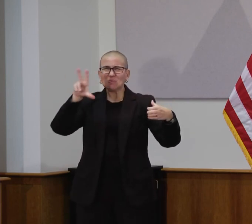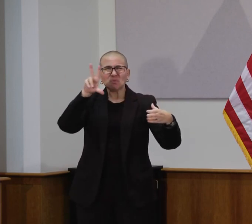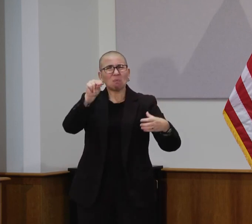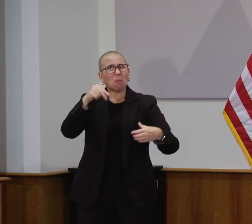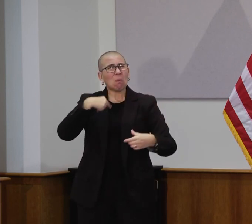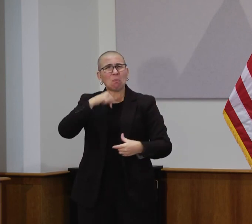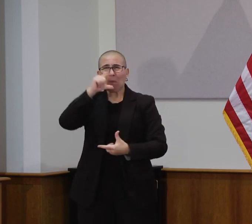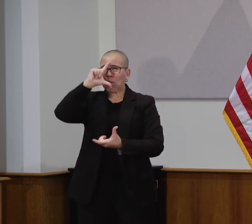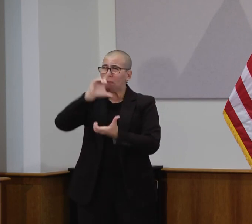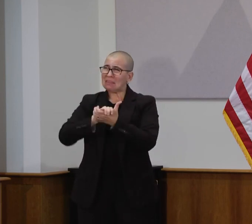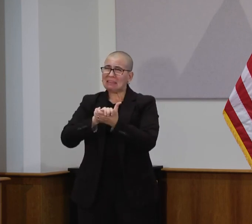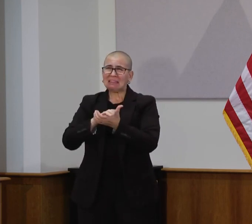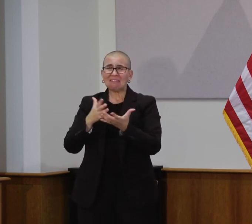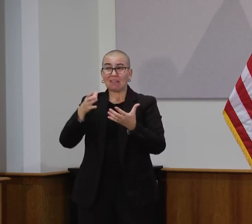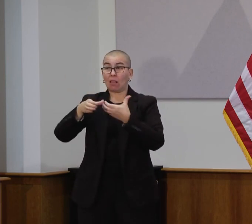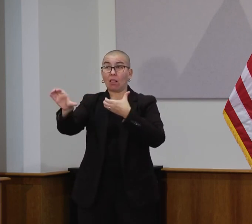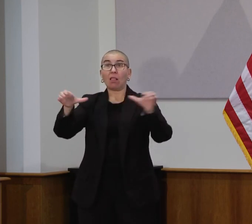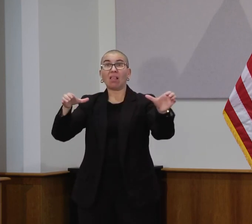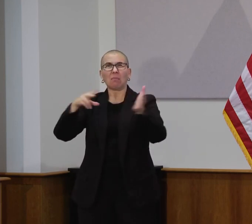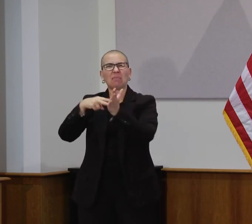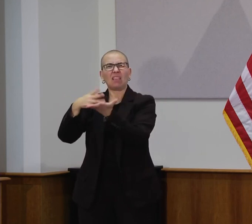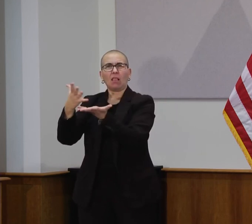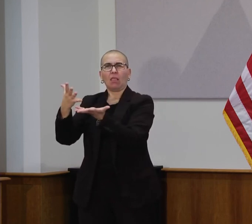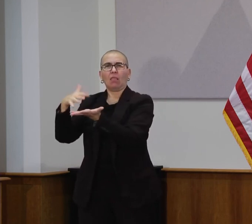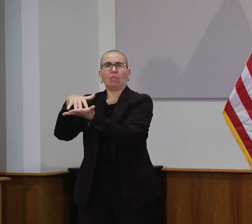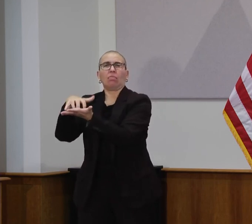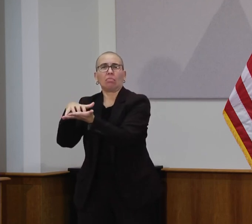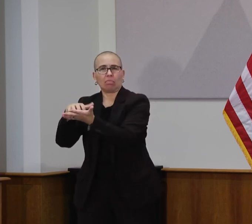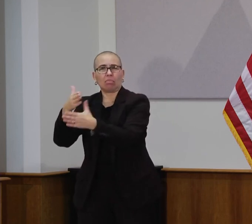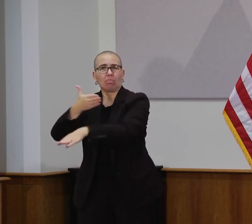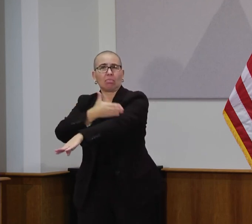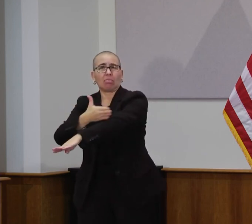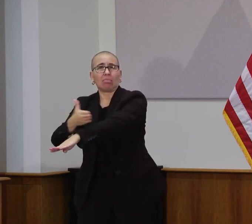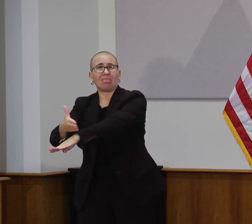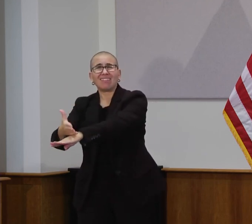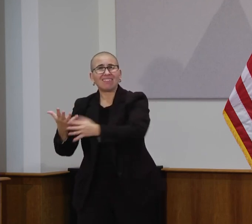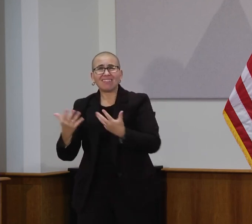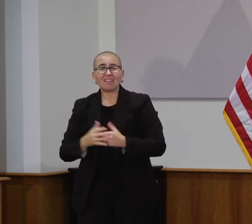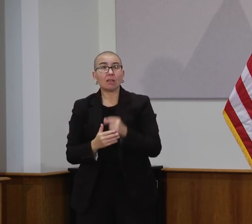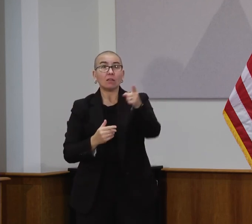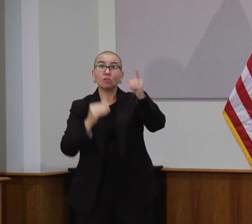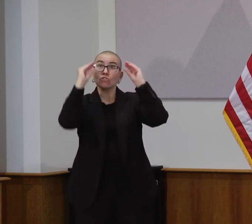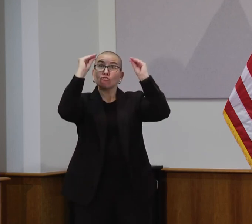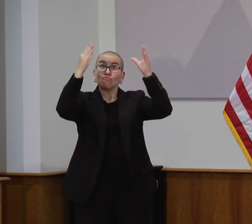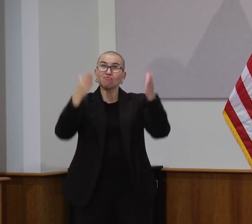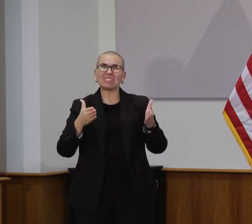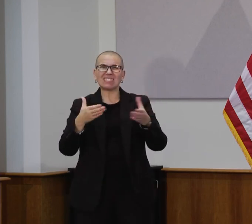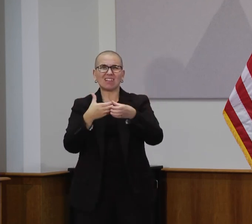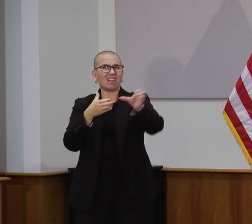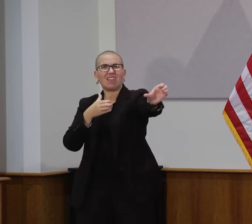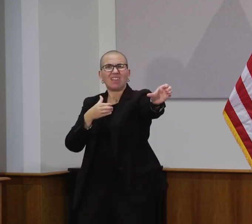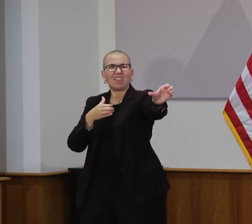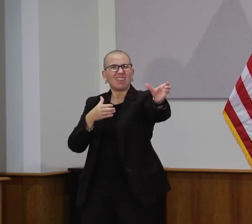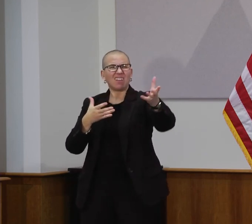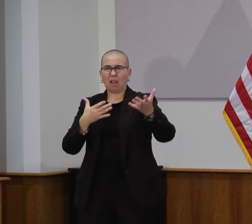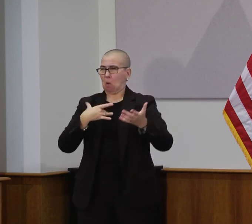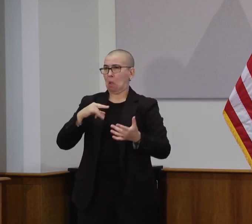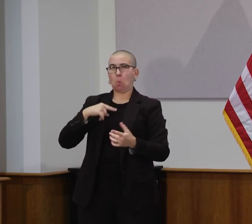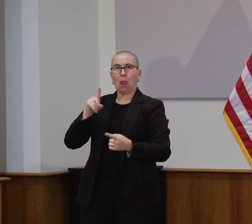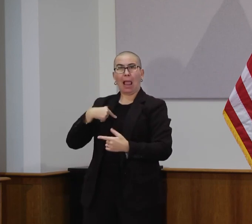young teacher. You don't get to choose where you're born, you get to choose where you live. And I